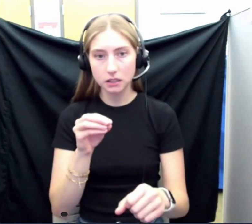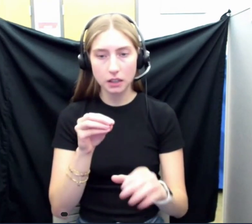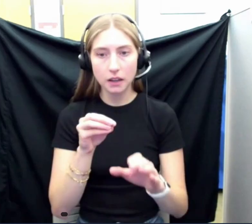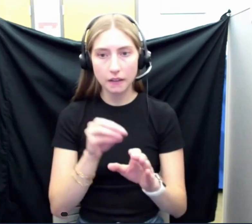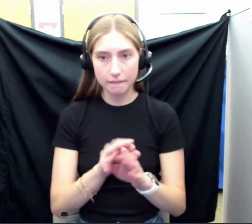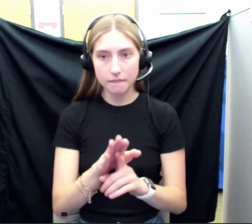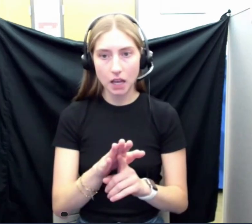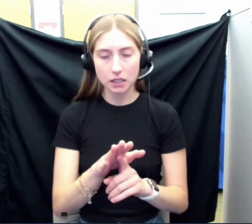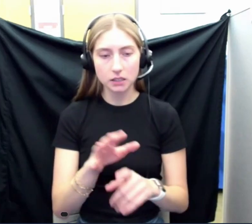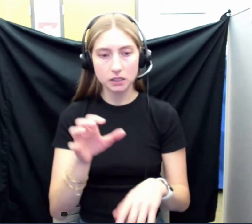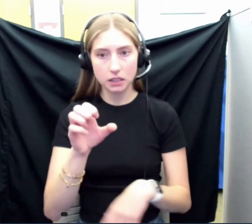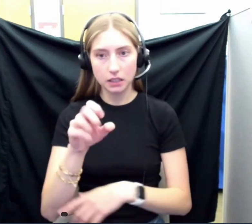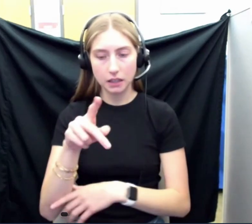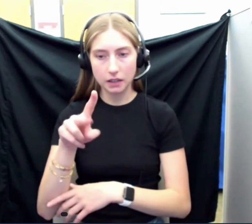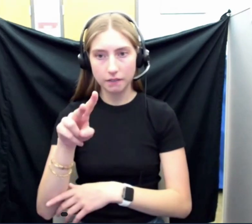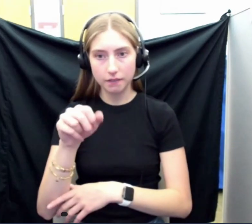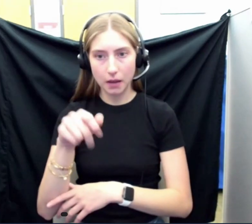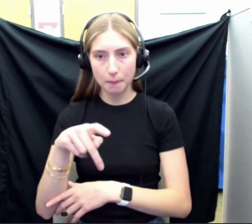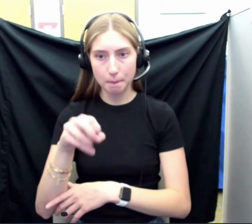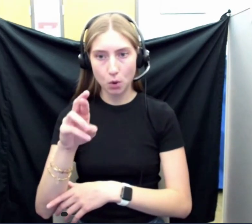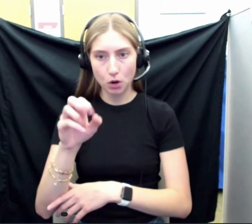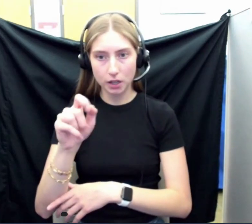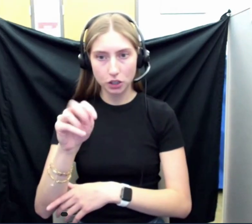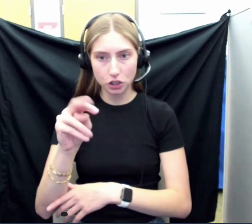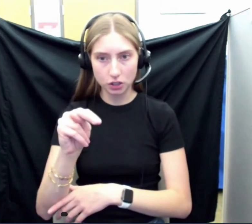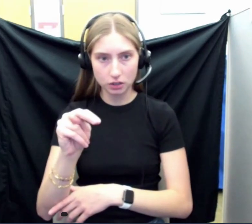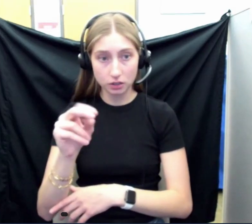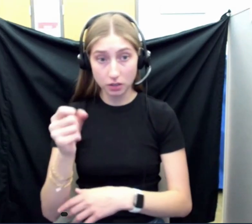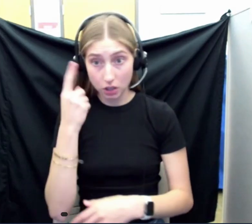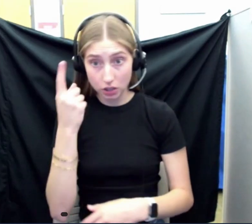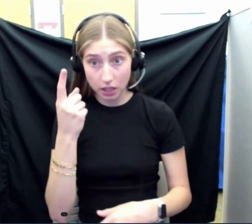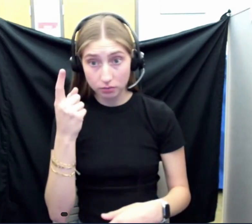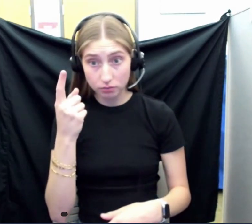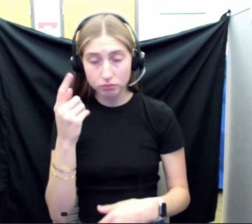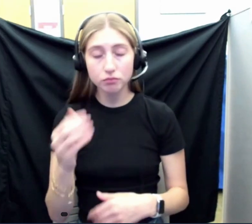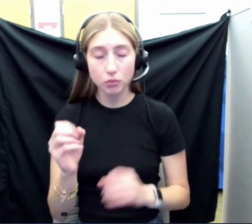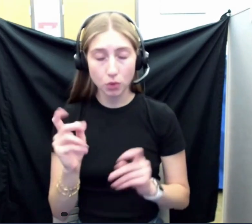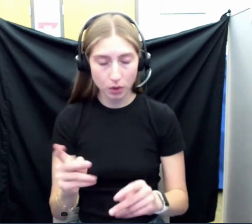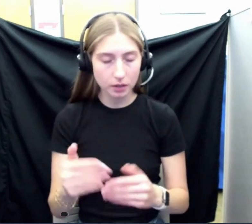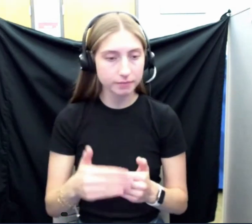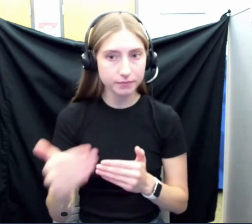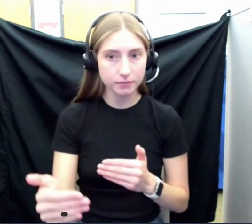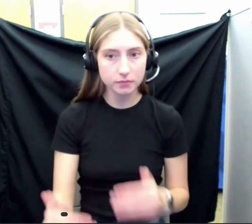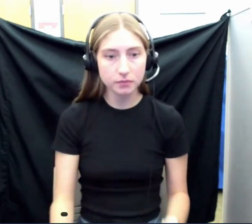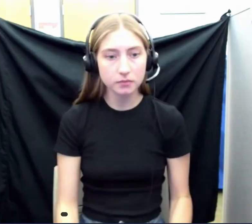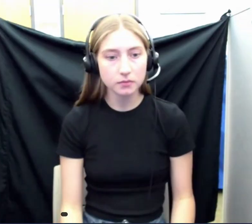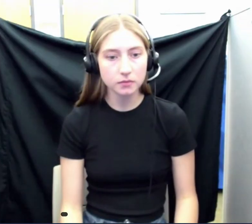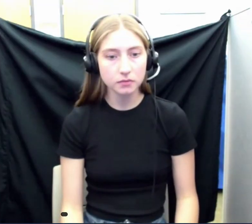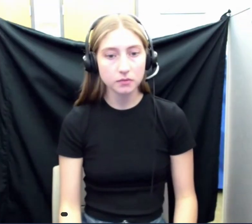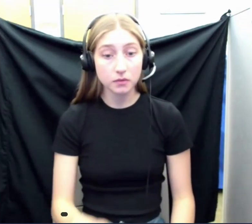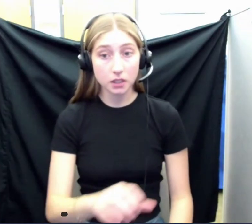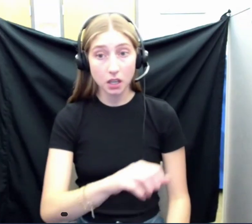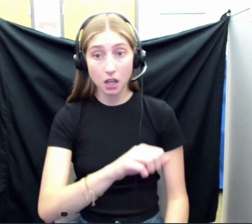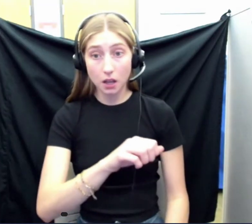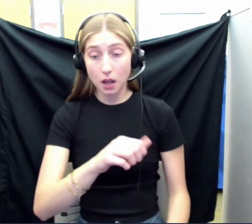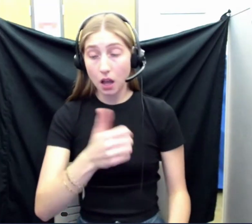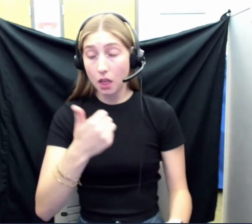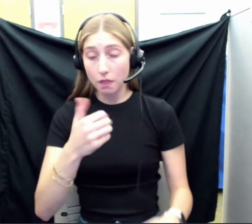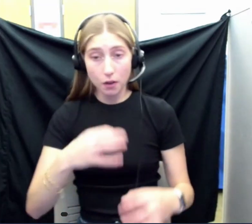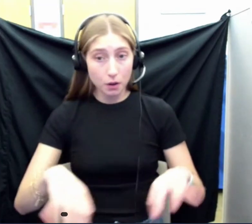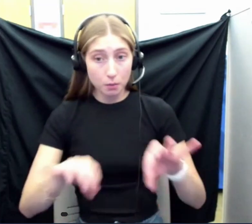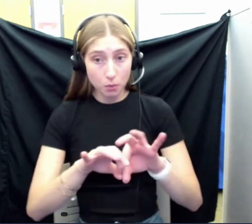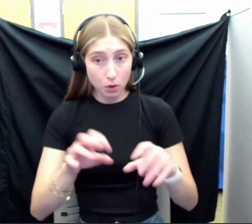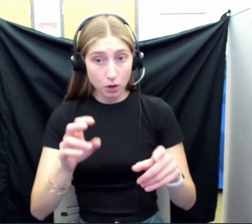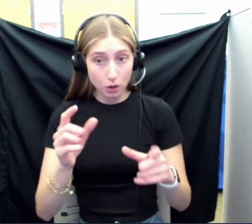Is everybody at this? Okay. Other term, the two major ones, we're looking at evaporation, and this is the second one,